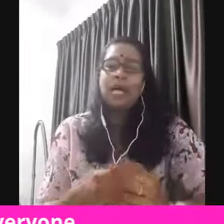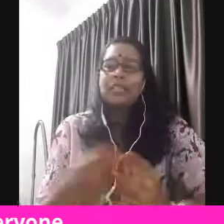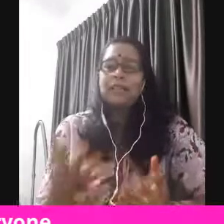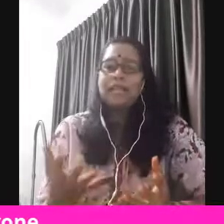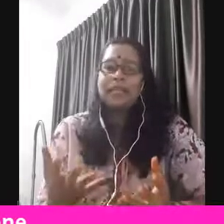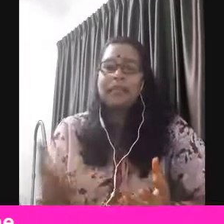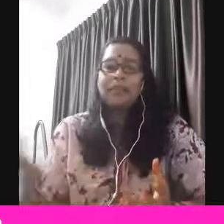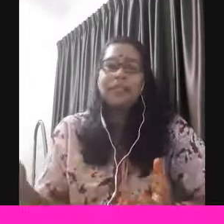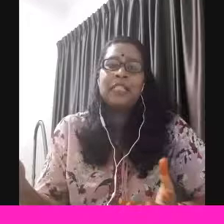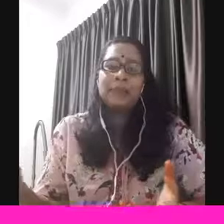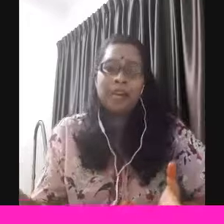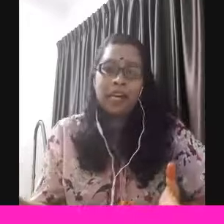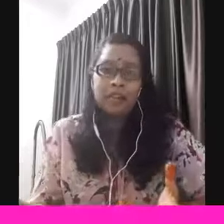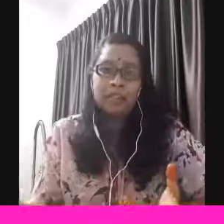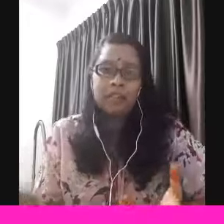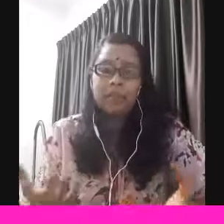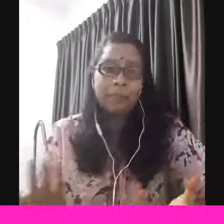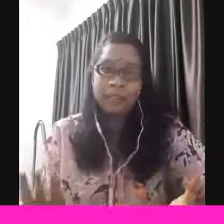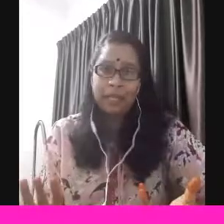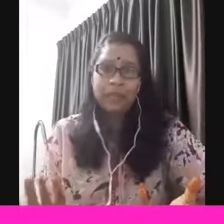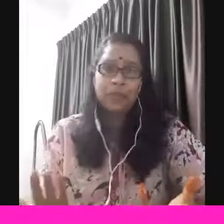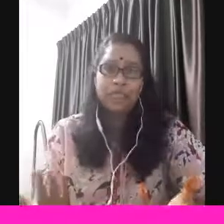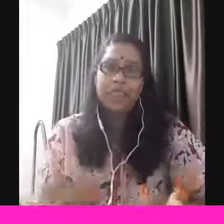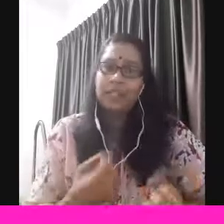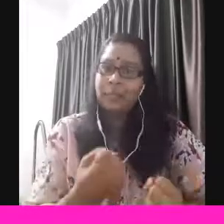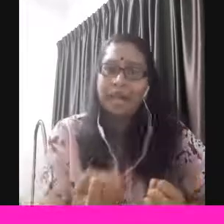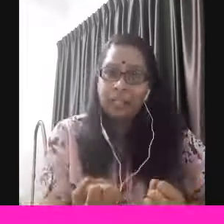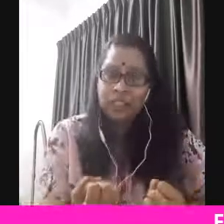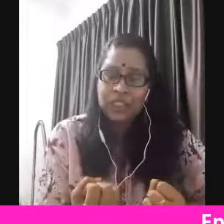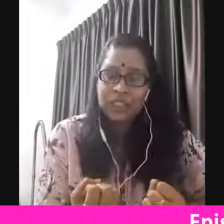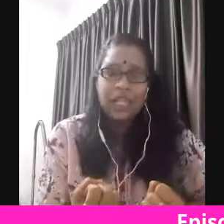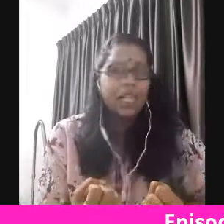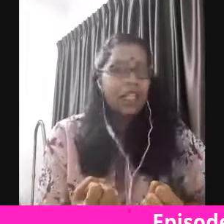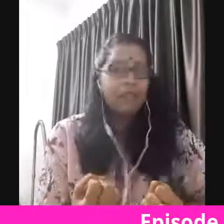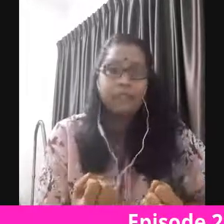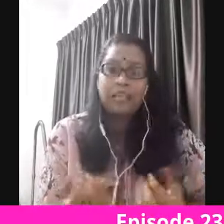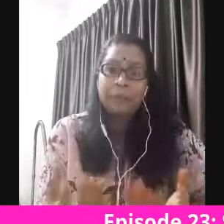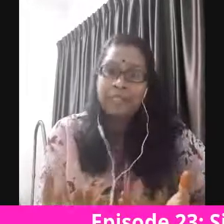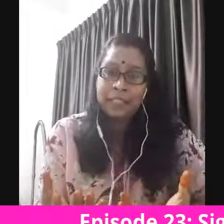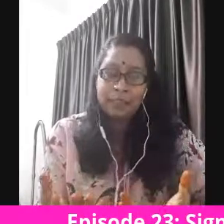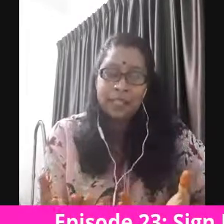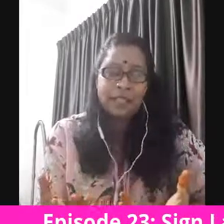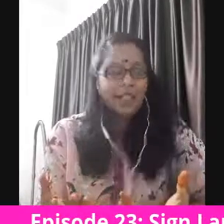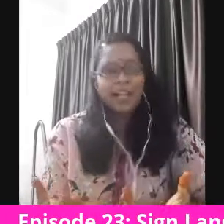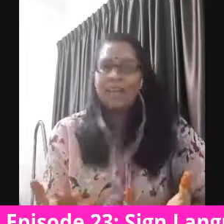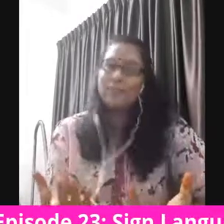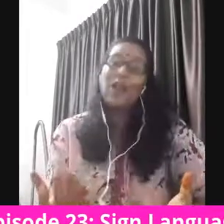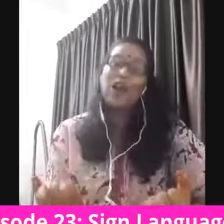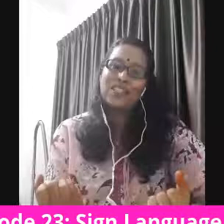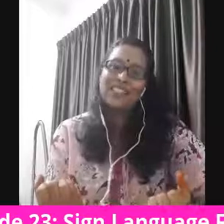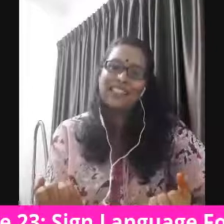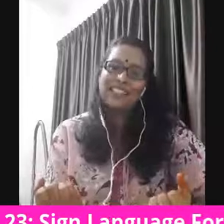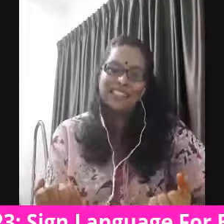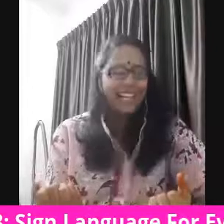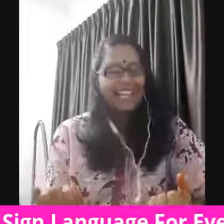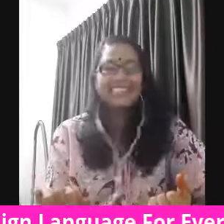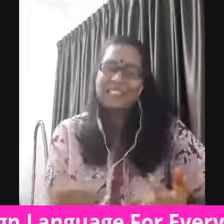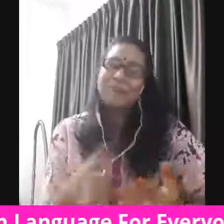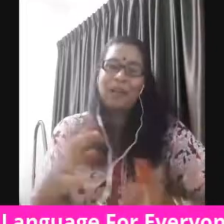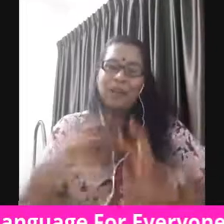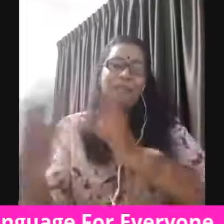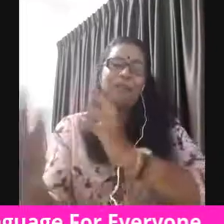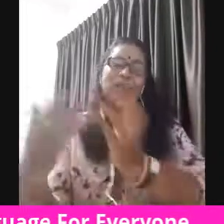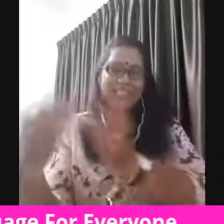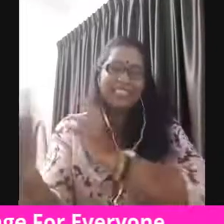our subjects, principal account, chemistry, biology. If we didn't practice means we will lose. Gotten,